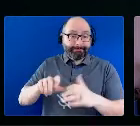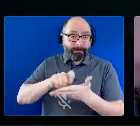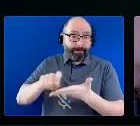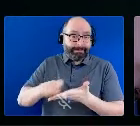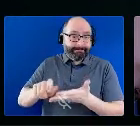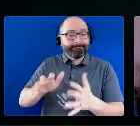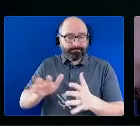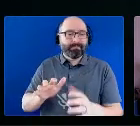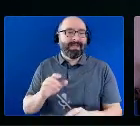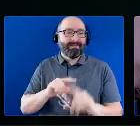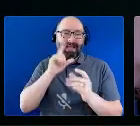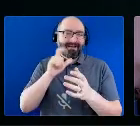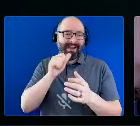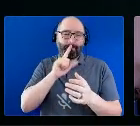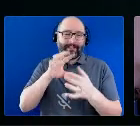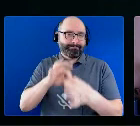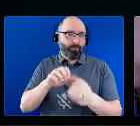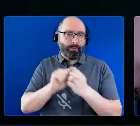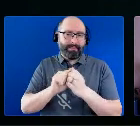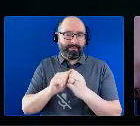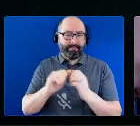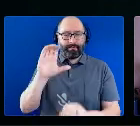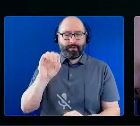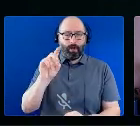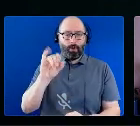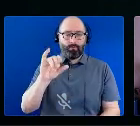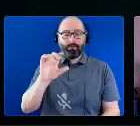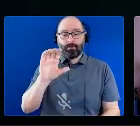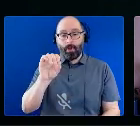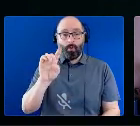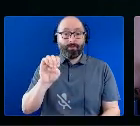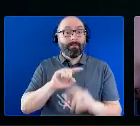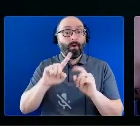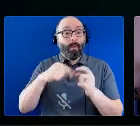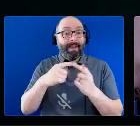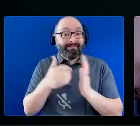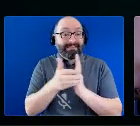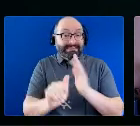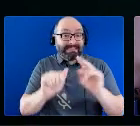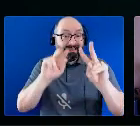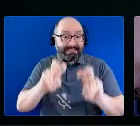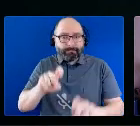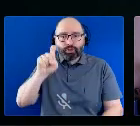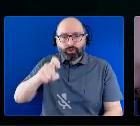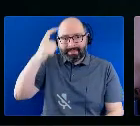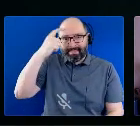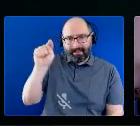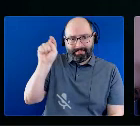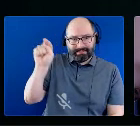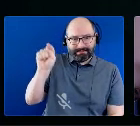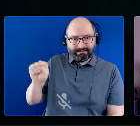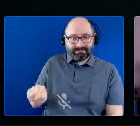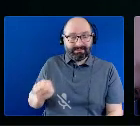but whenever there's a skill assessment, you definitely want to have these general steps in mind. Because usually the process